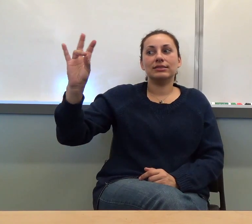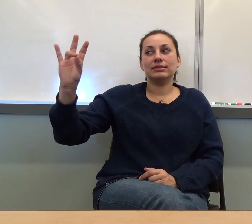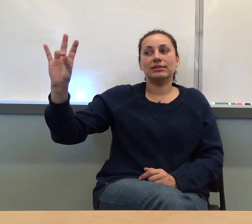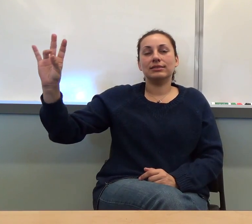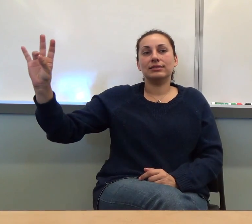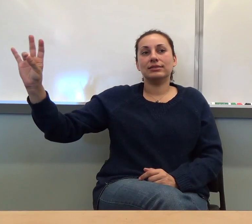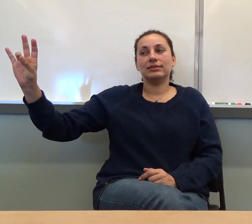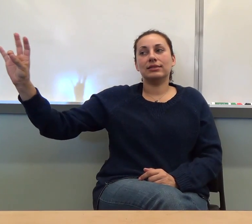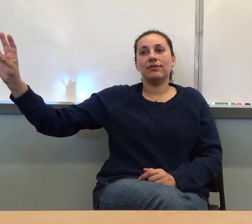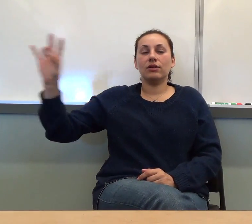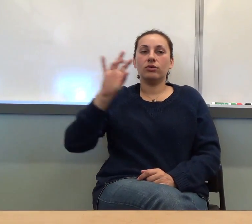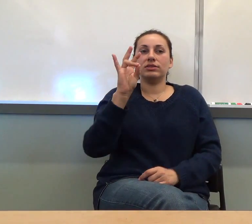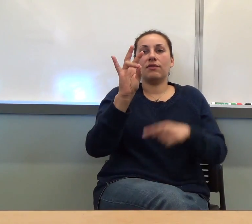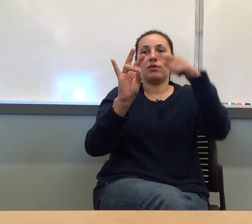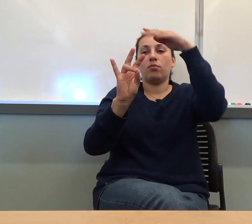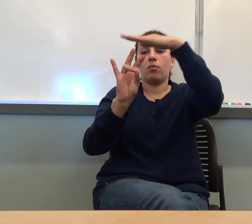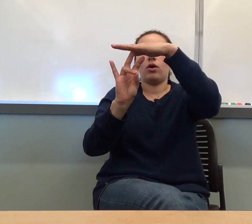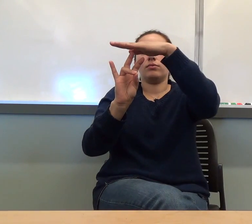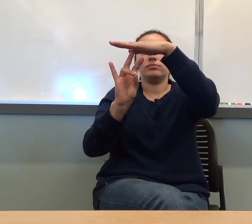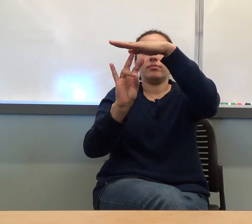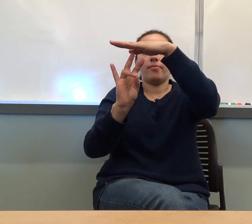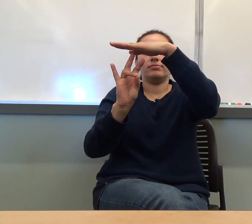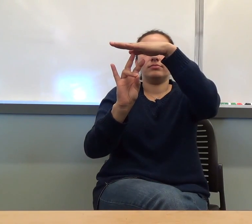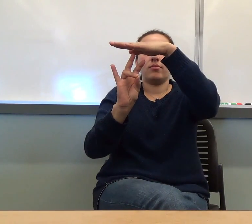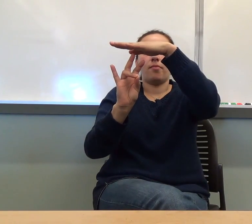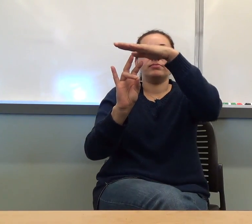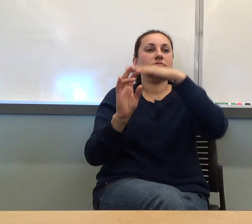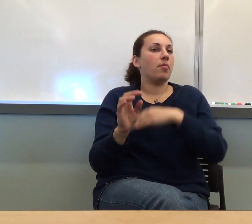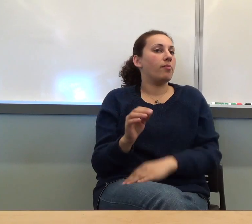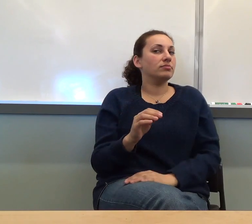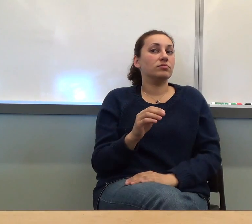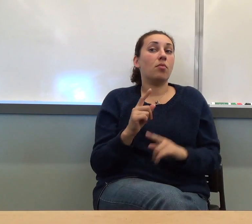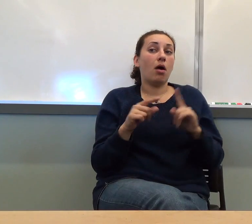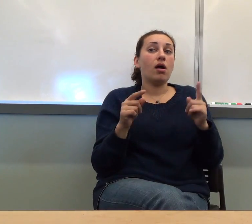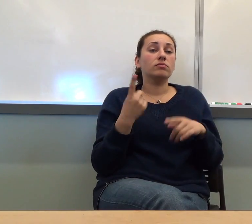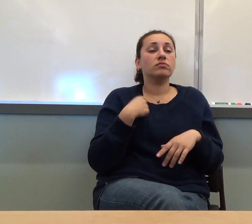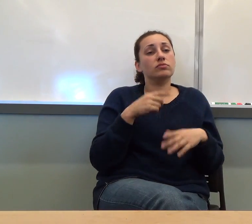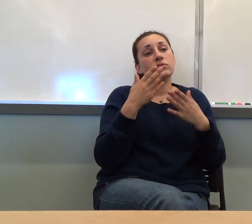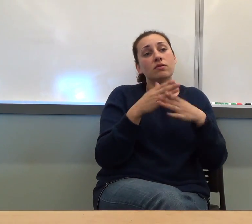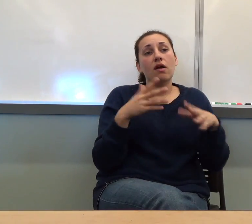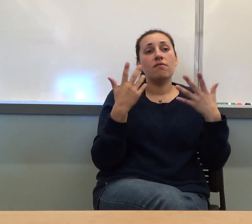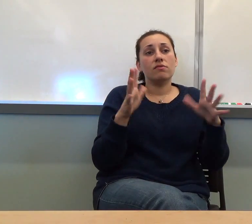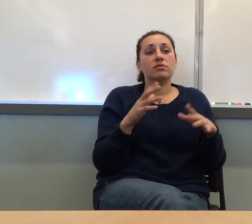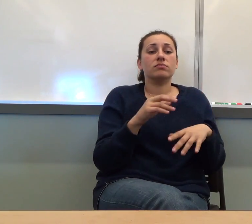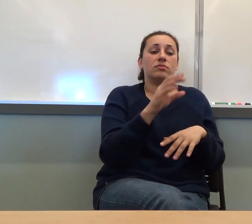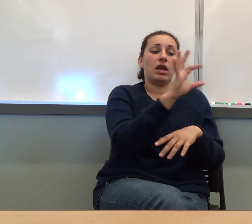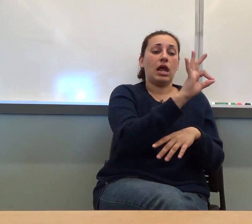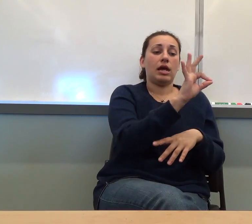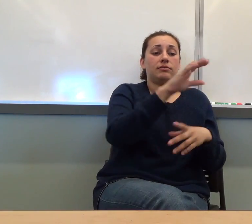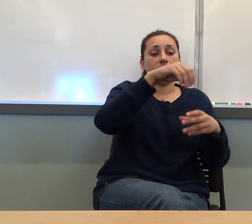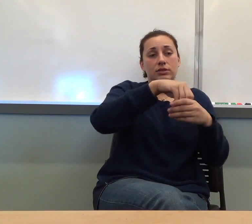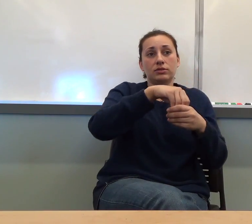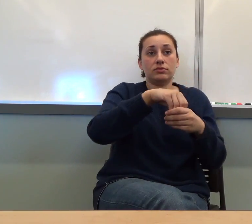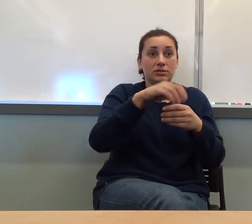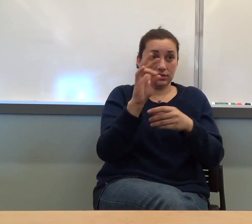0.7 bar. That's the repeater. But we got that through division. We actually divide 9 into 7 through a decimal division. That's what you're